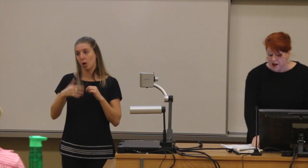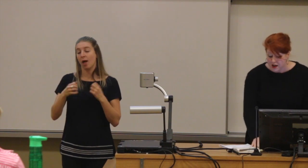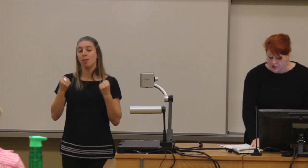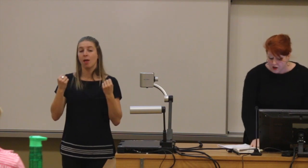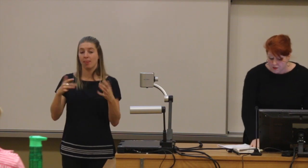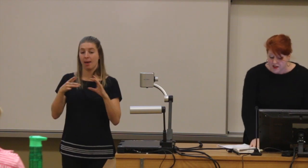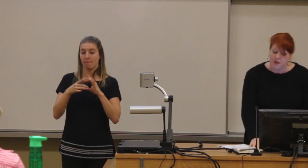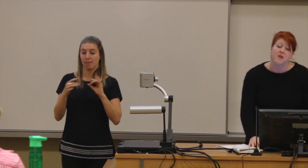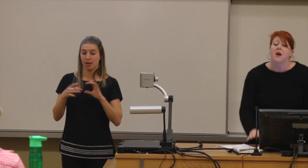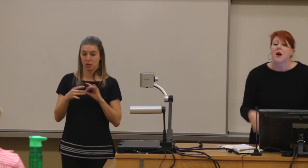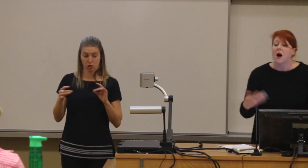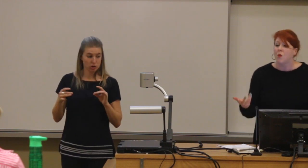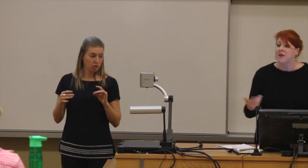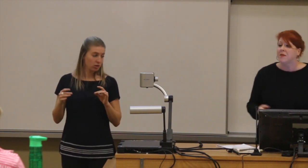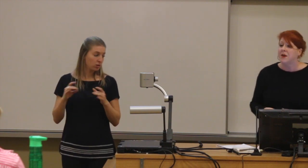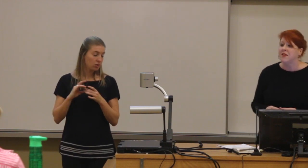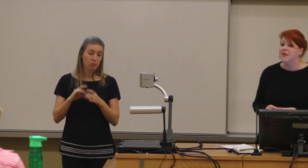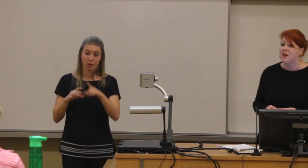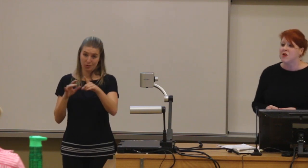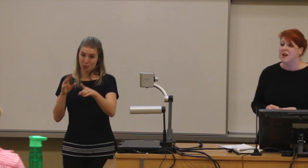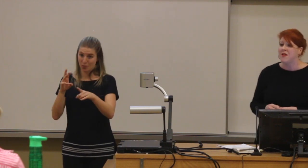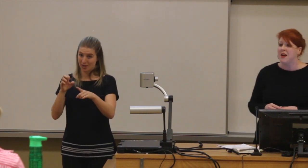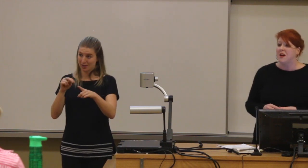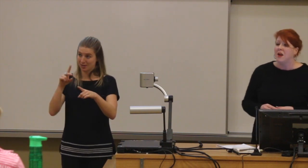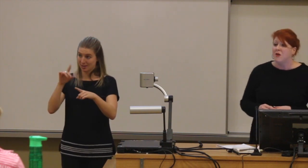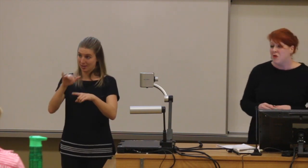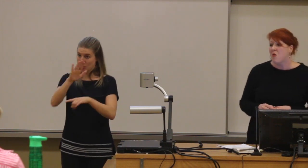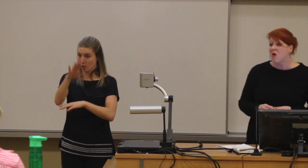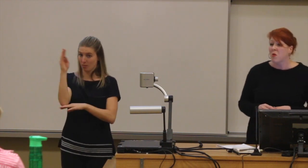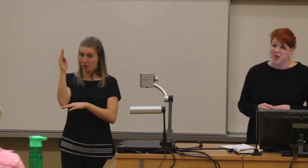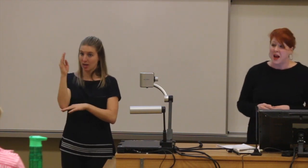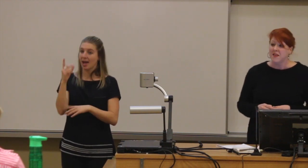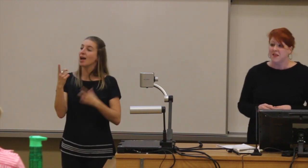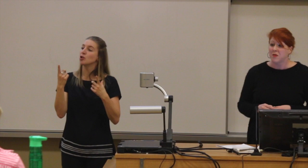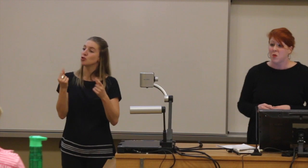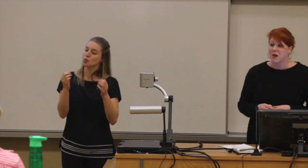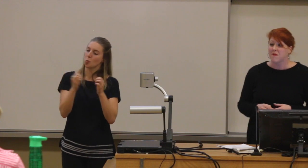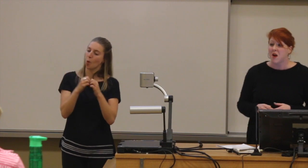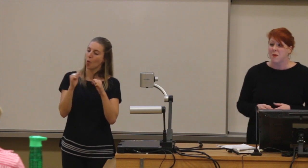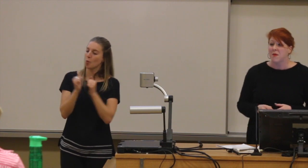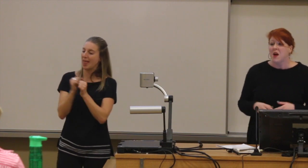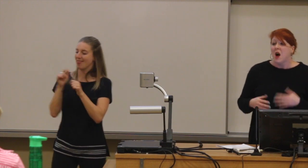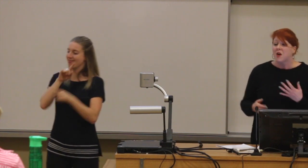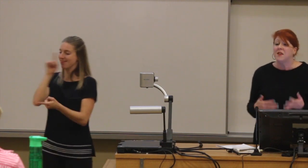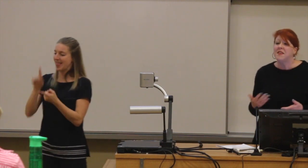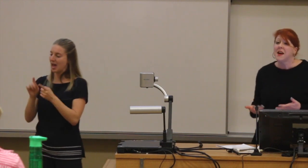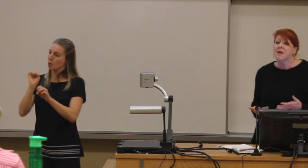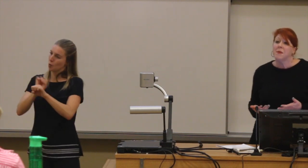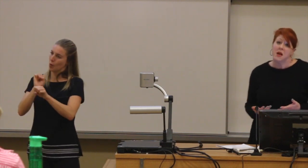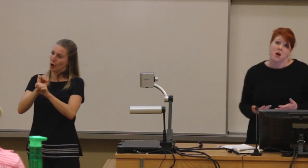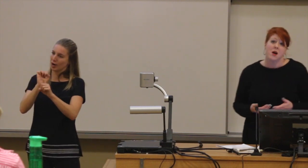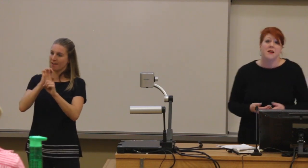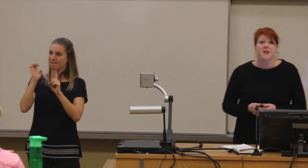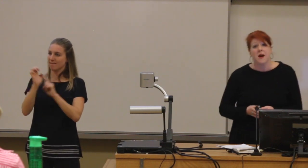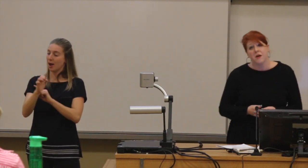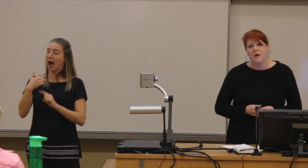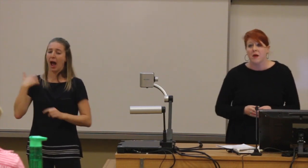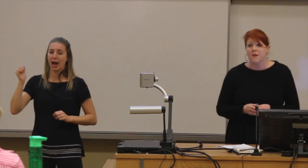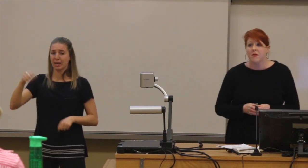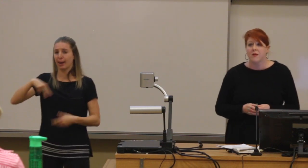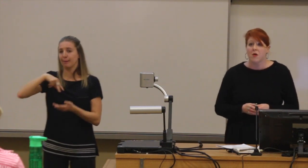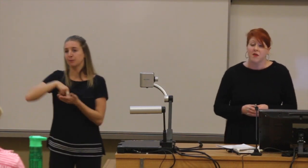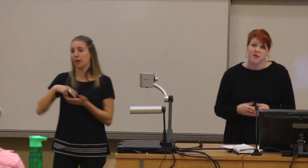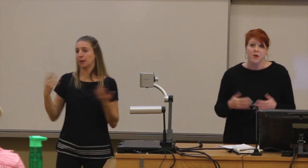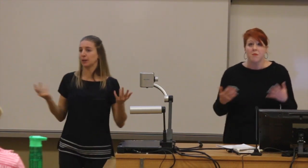mentioned already in terms of Wendy's presentation and the do more with less work environment. I could stand up here and tell